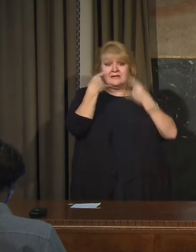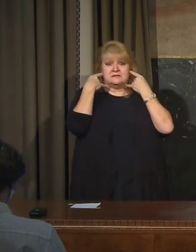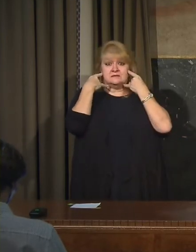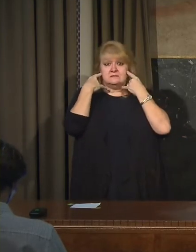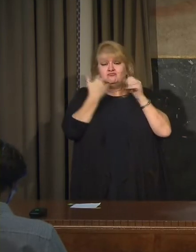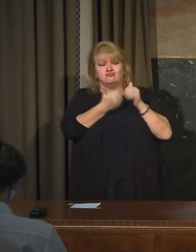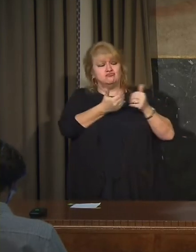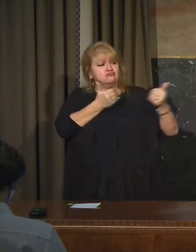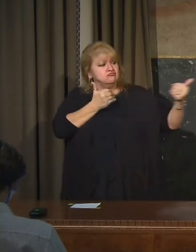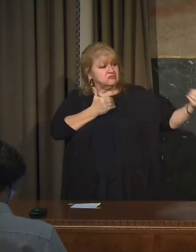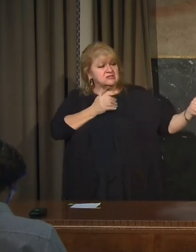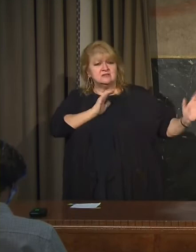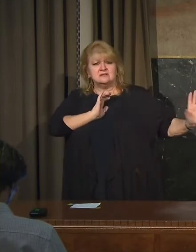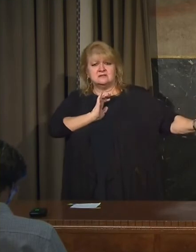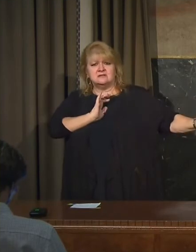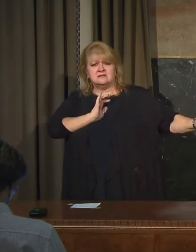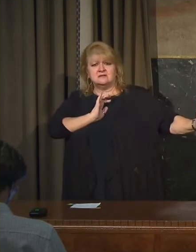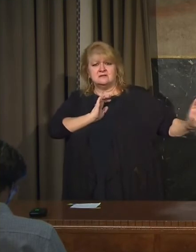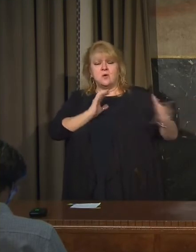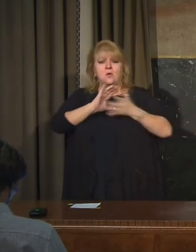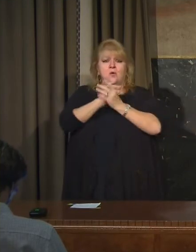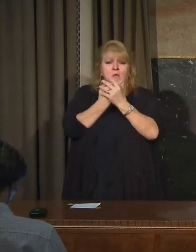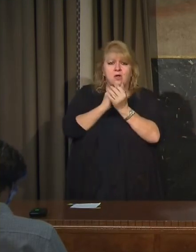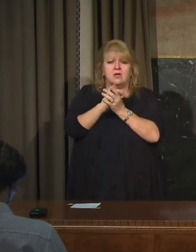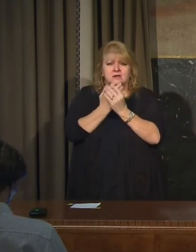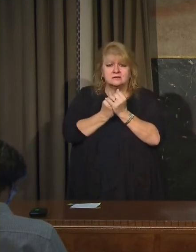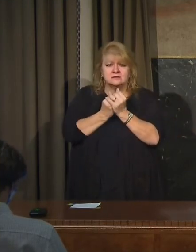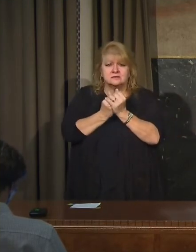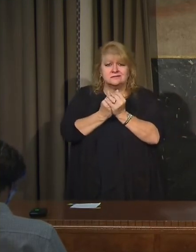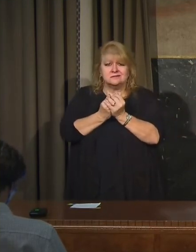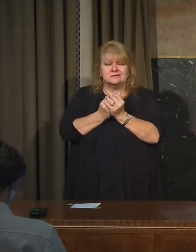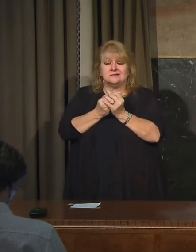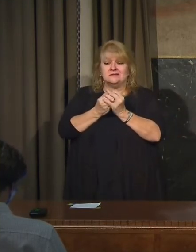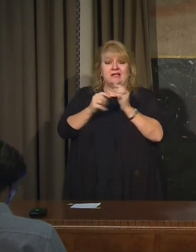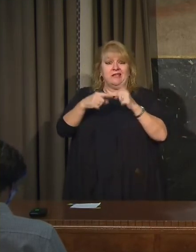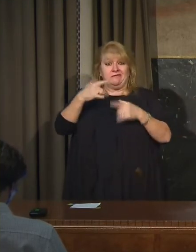Distance. Wash your hands. Stay home when you're sick.